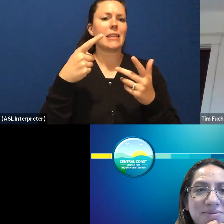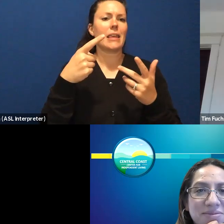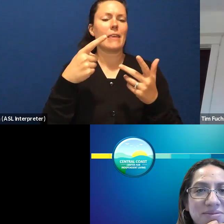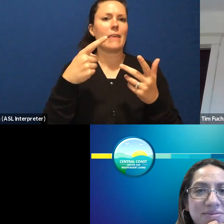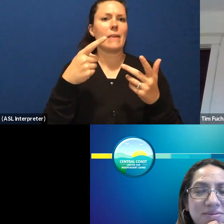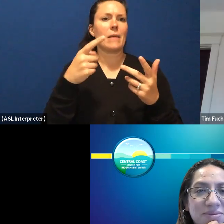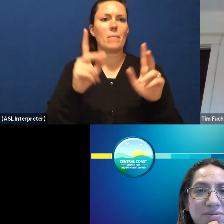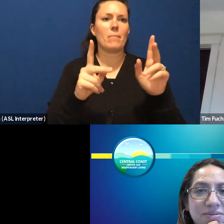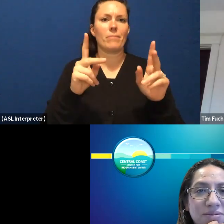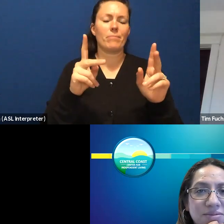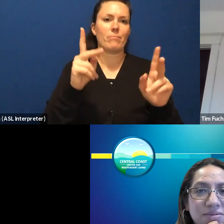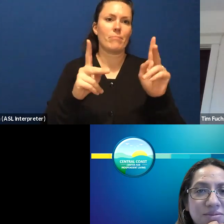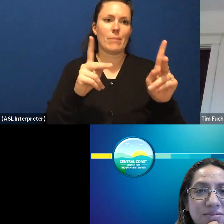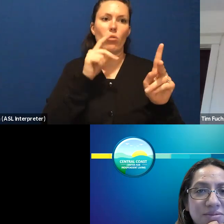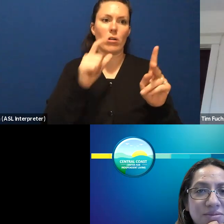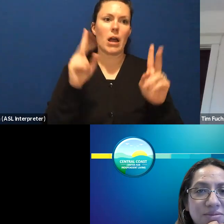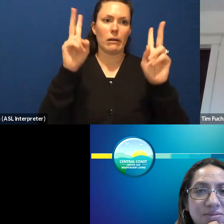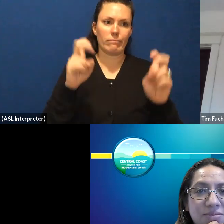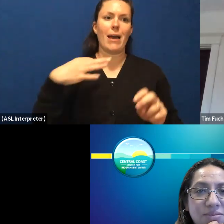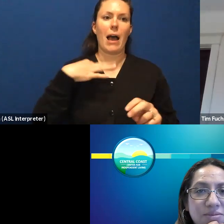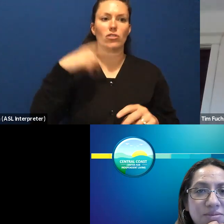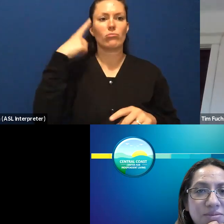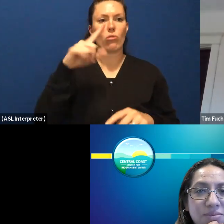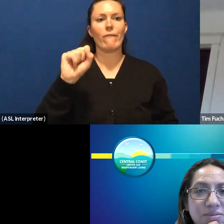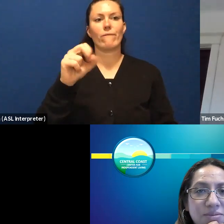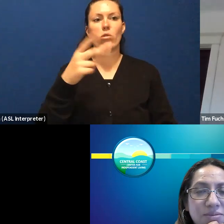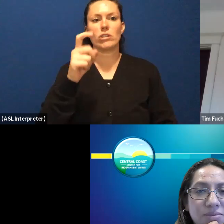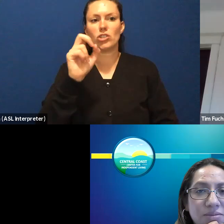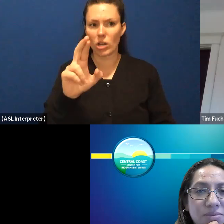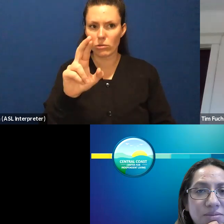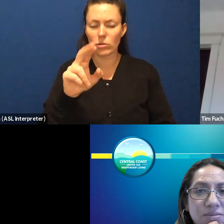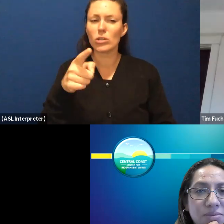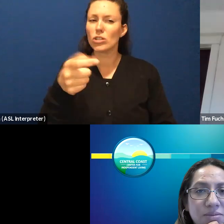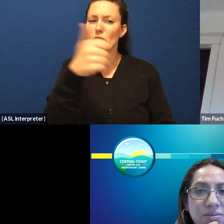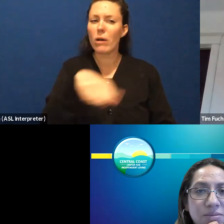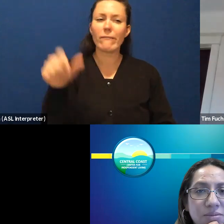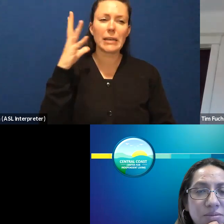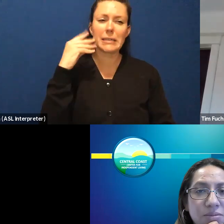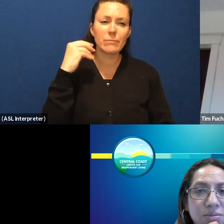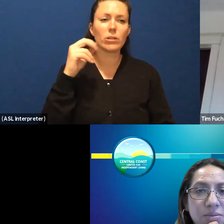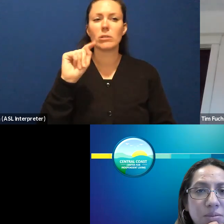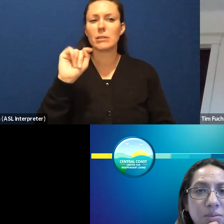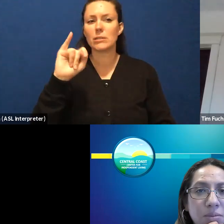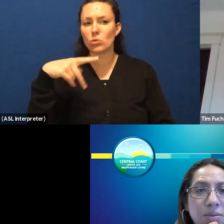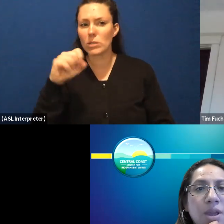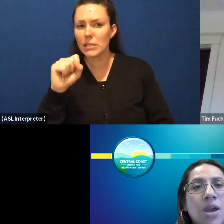quote unquote, and wondering if you have any experience with that or tips for Stephanie in working through that.